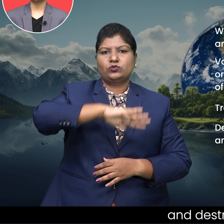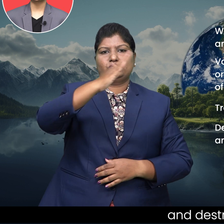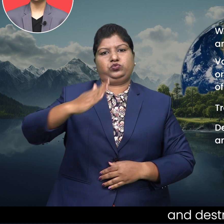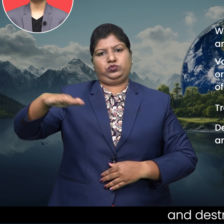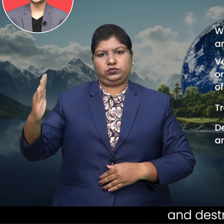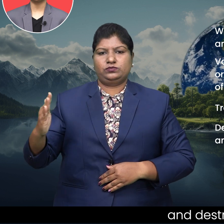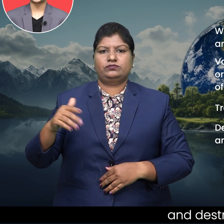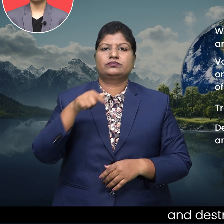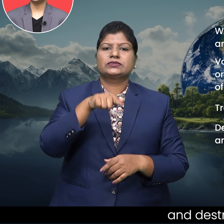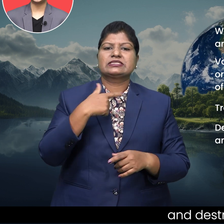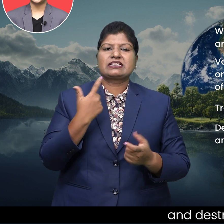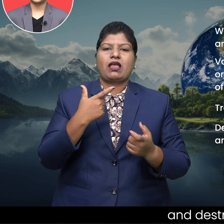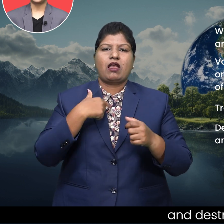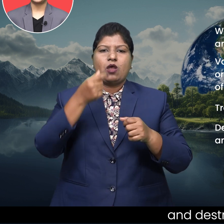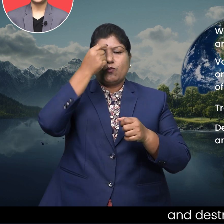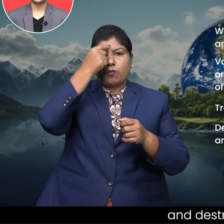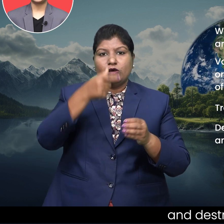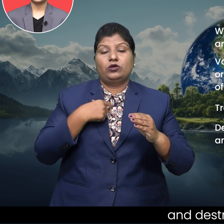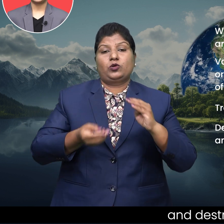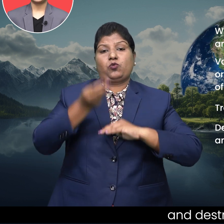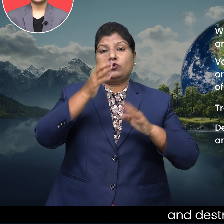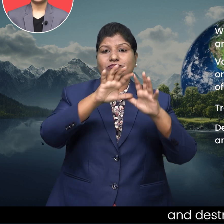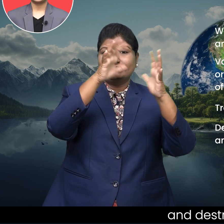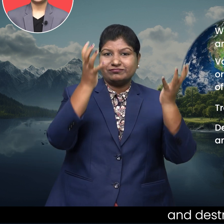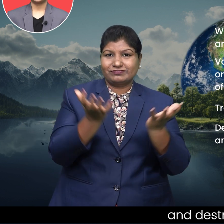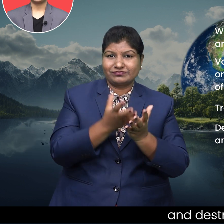and destroys biodiversity.